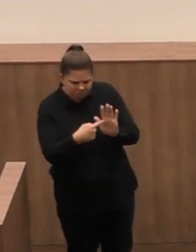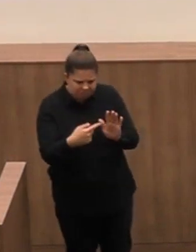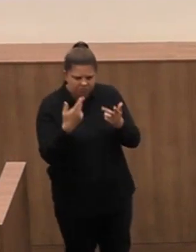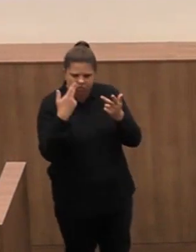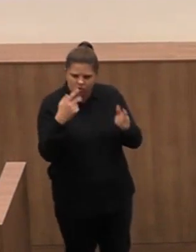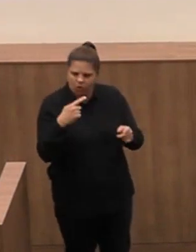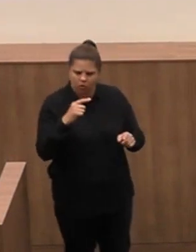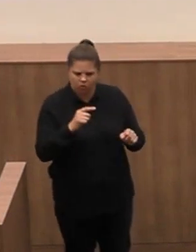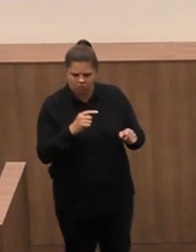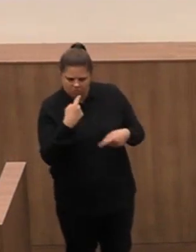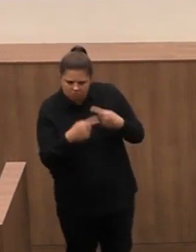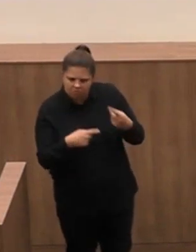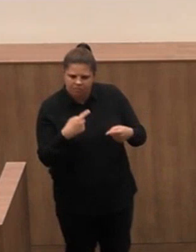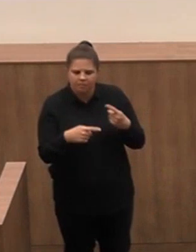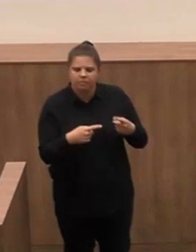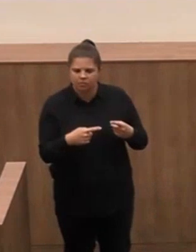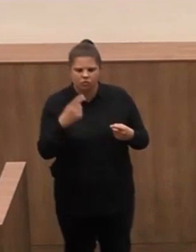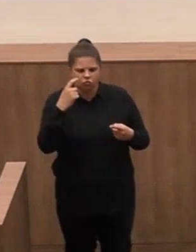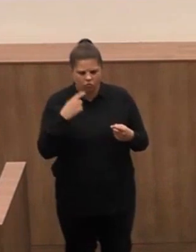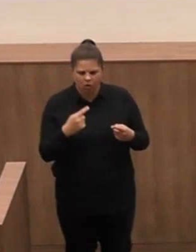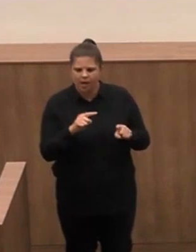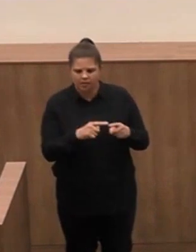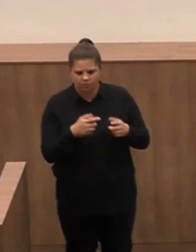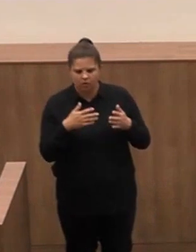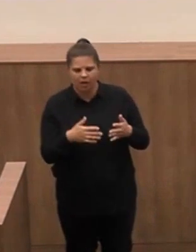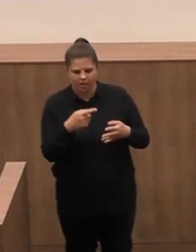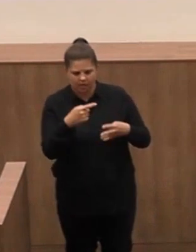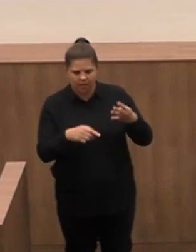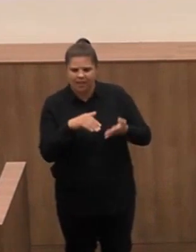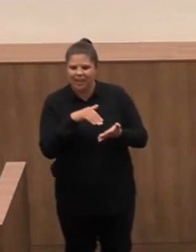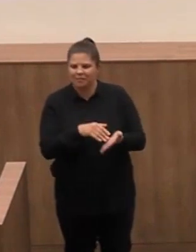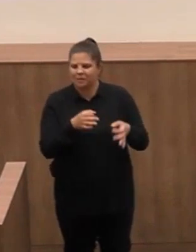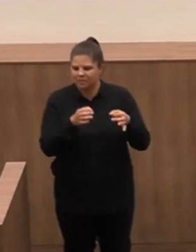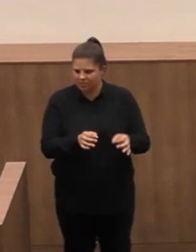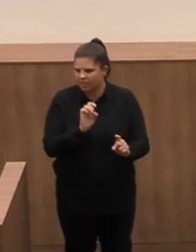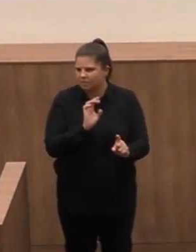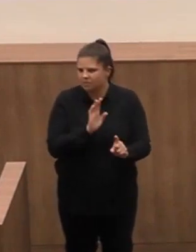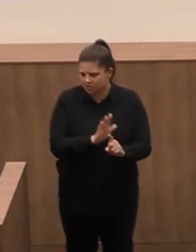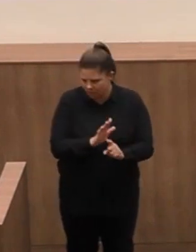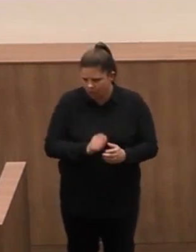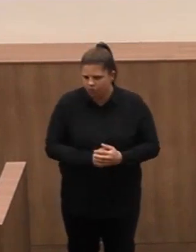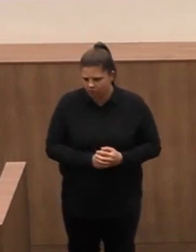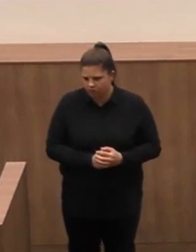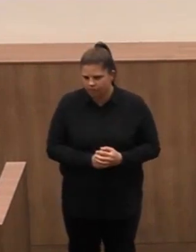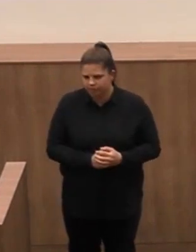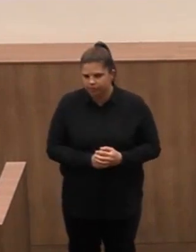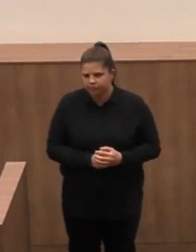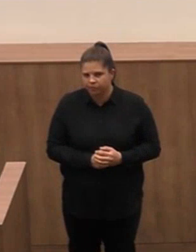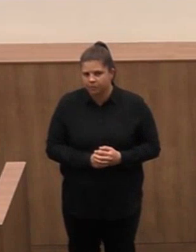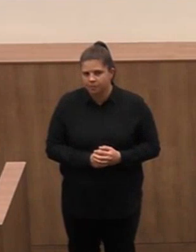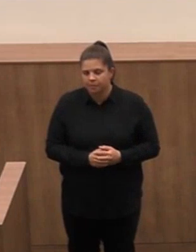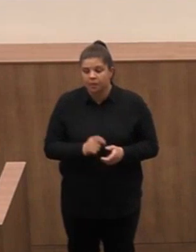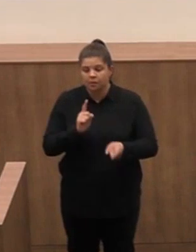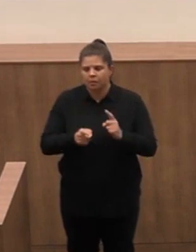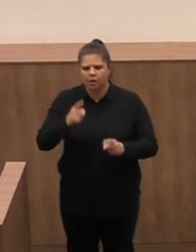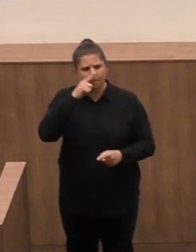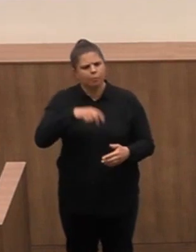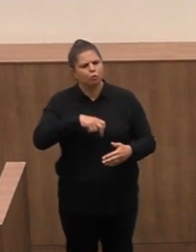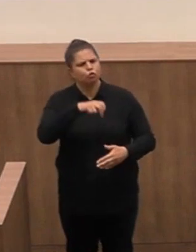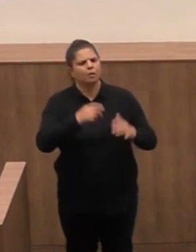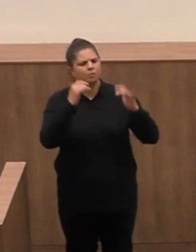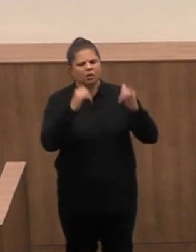they can have everything available to them to make decisions that they're able to. And often people make a judgment fairly